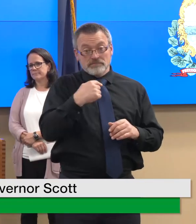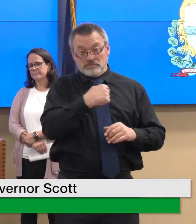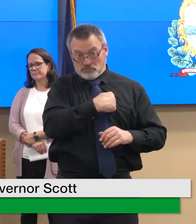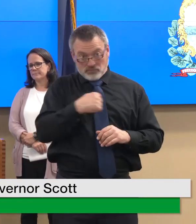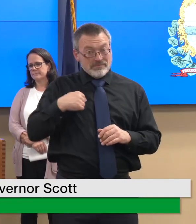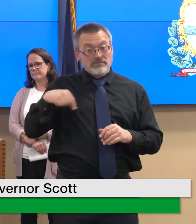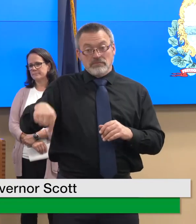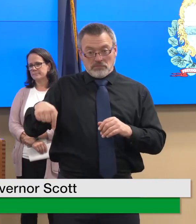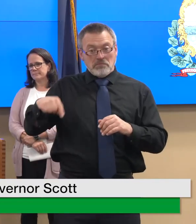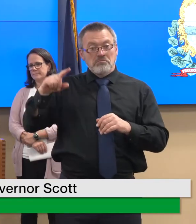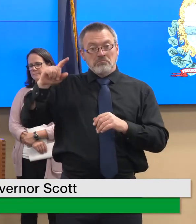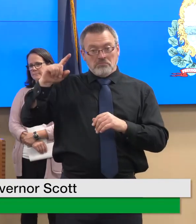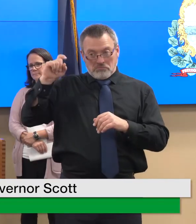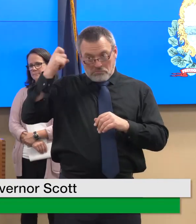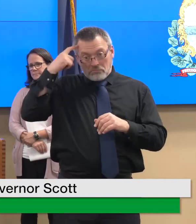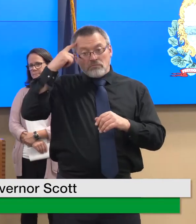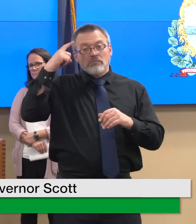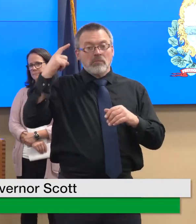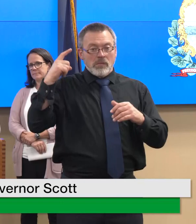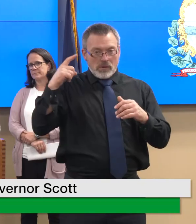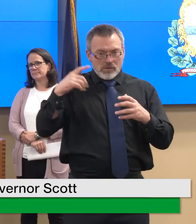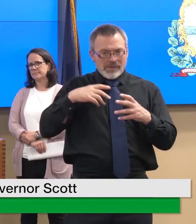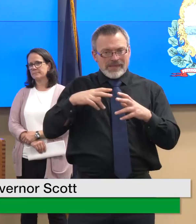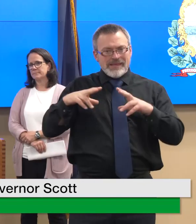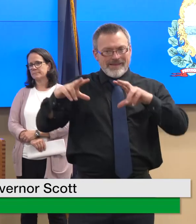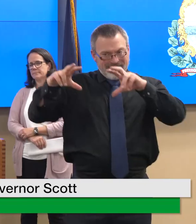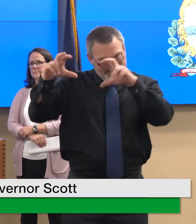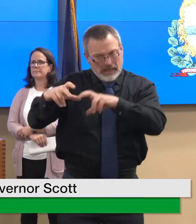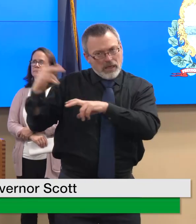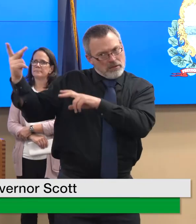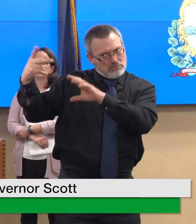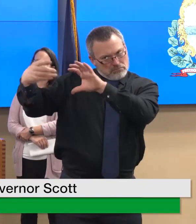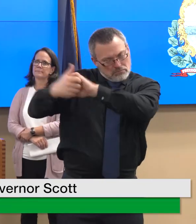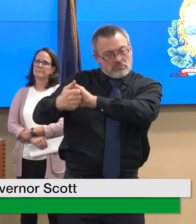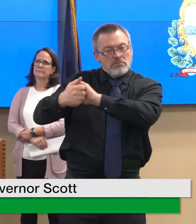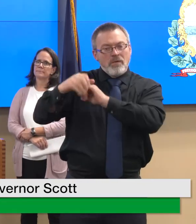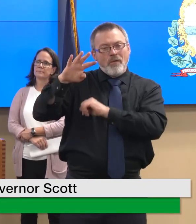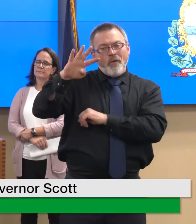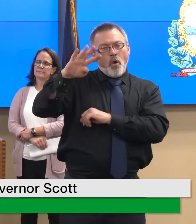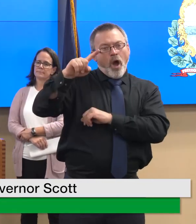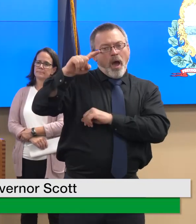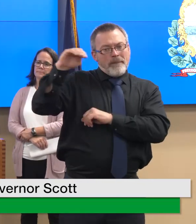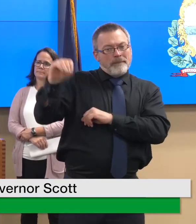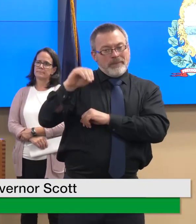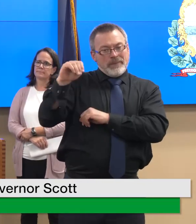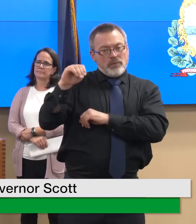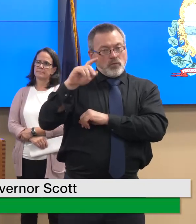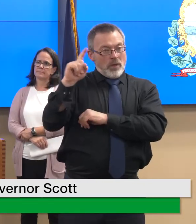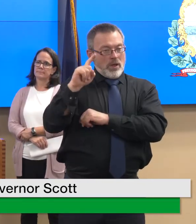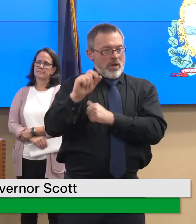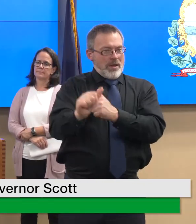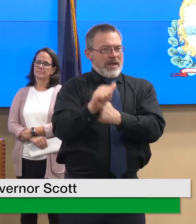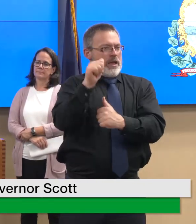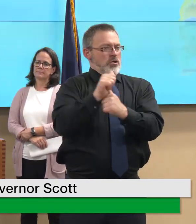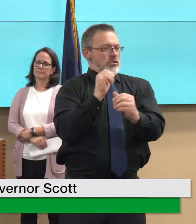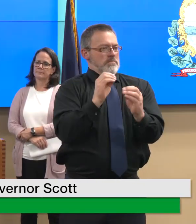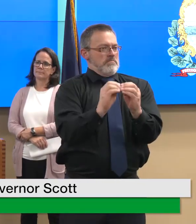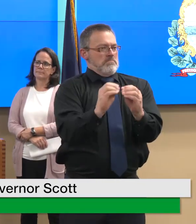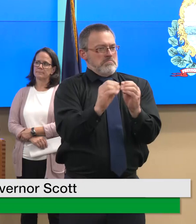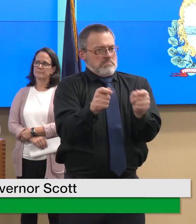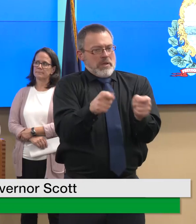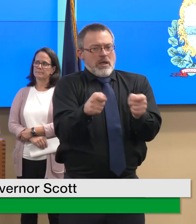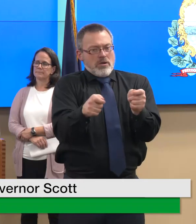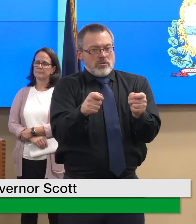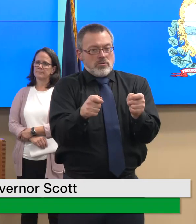agreement with the legislature, over $41 million to act to put towards hazard mitigation that's going to unlock another, you know, over